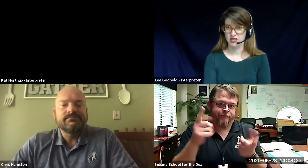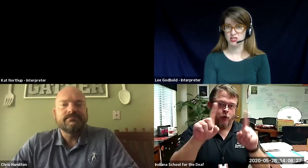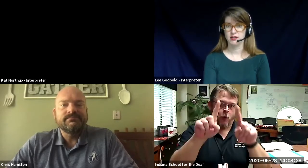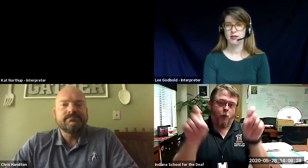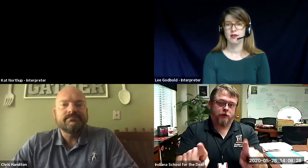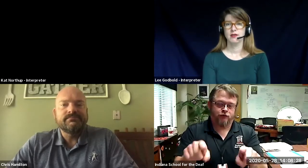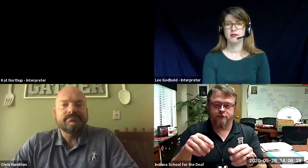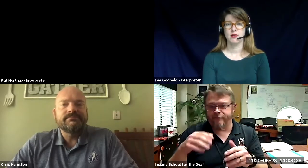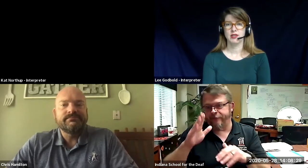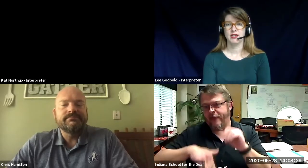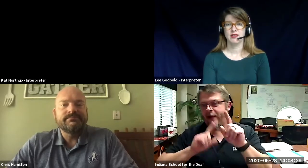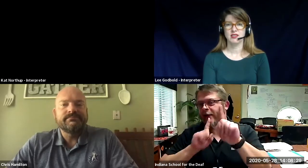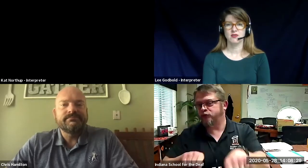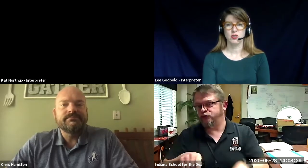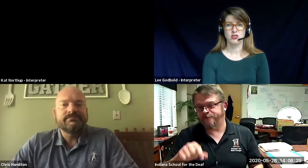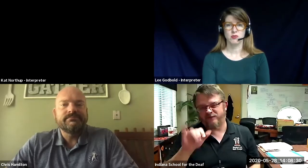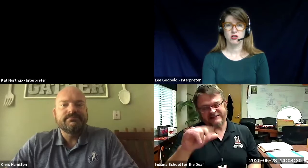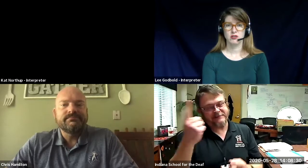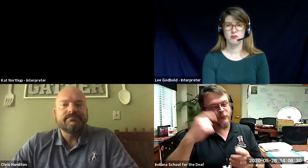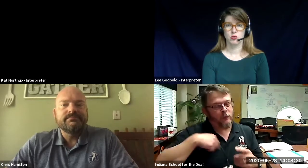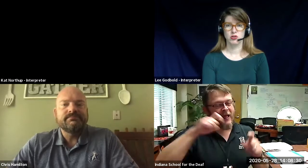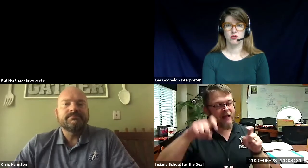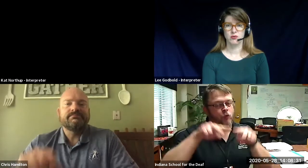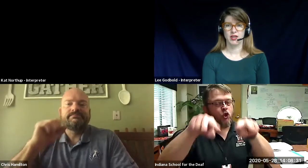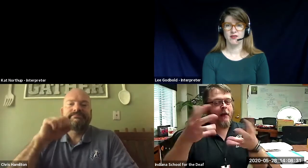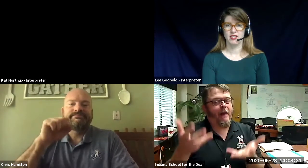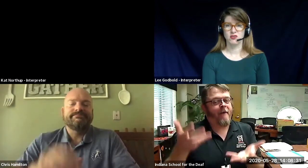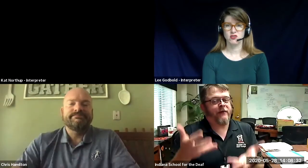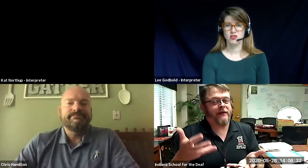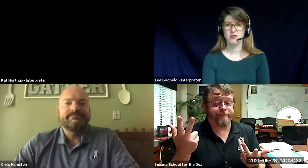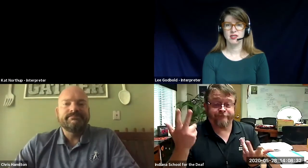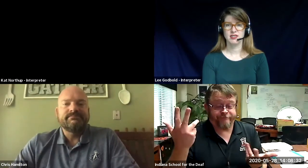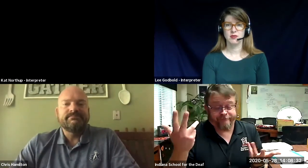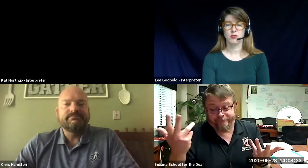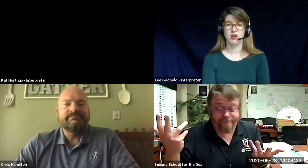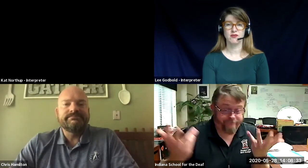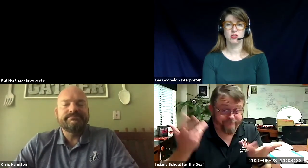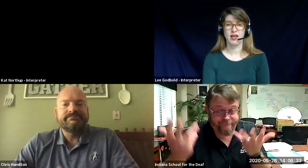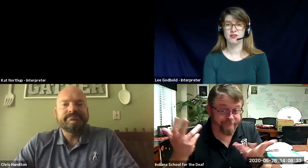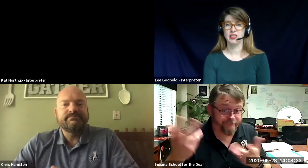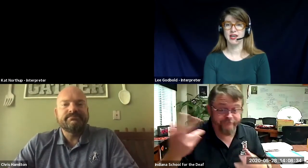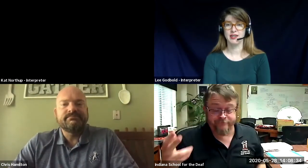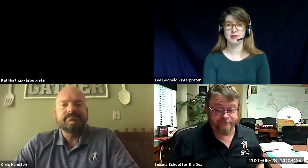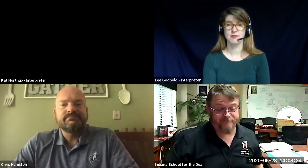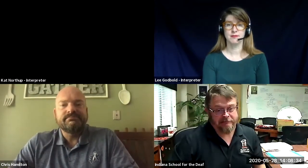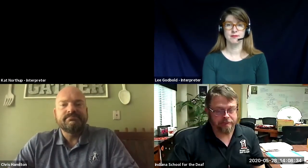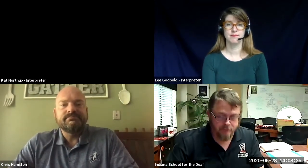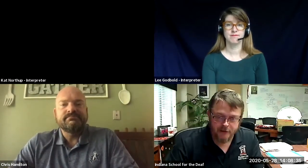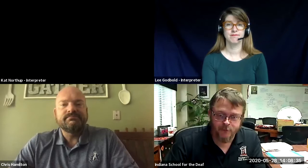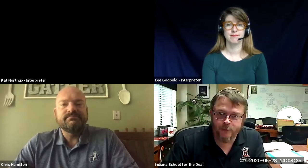sanitation. So again, lots of question marks, more so than we have answers to, and that's something we're going to have to look heavily at.